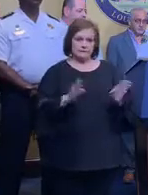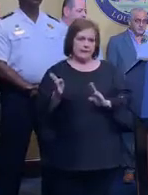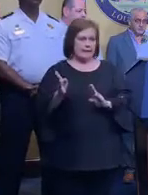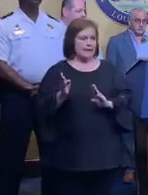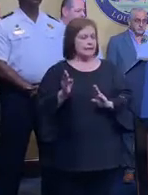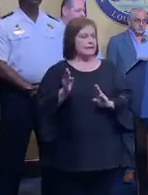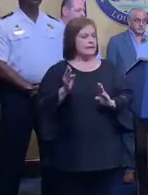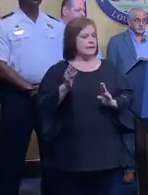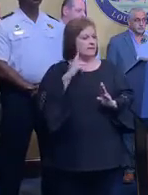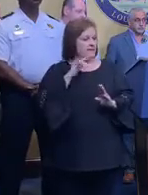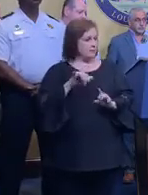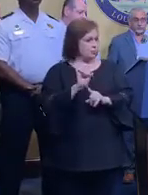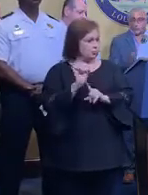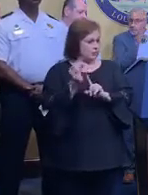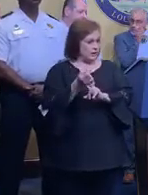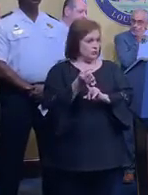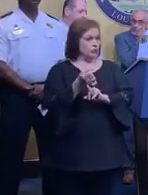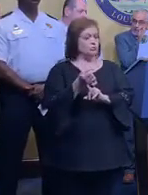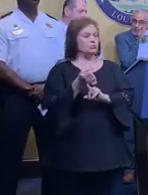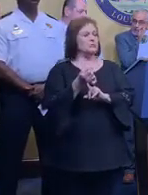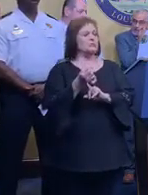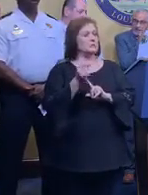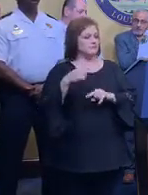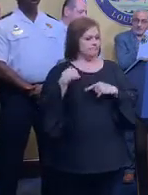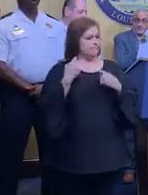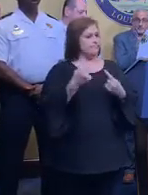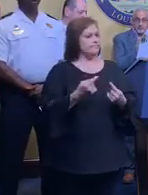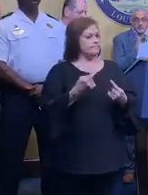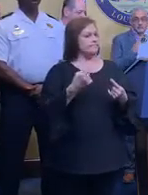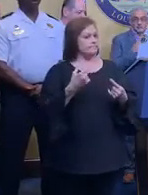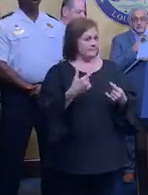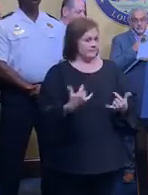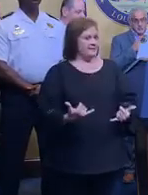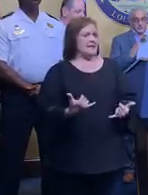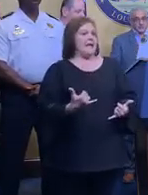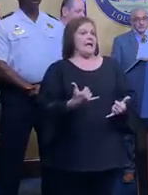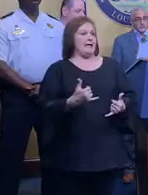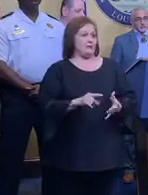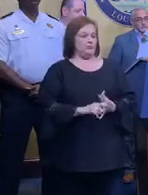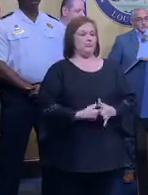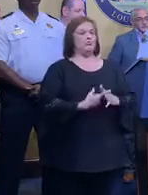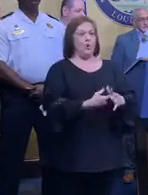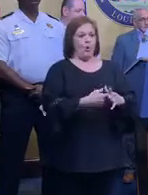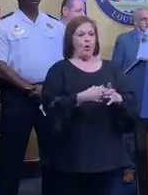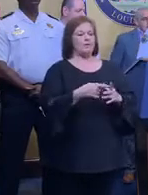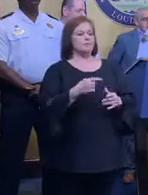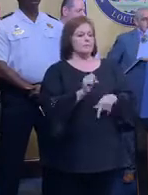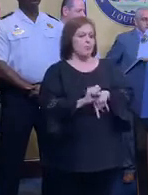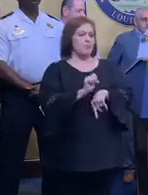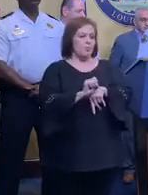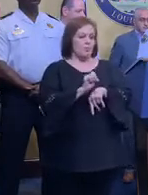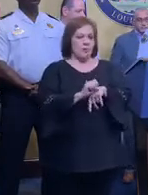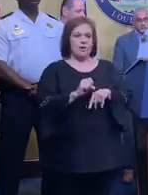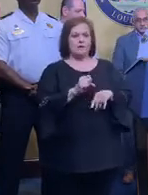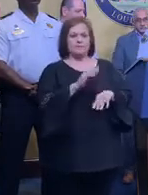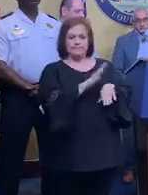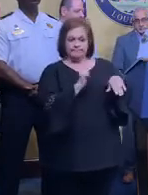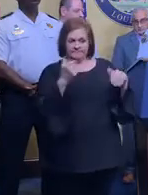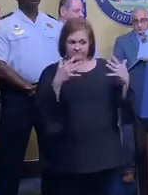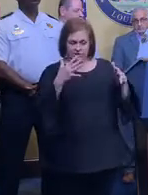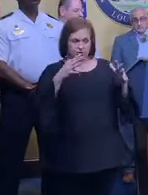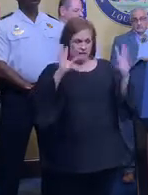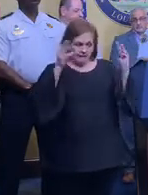respond to this incoming weather as we have done already today. We have additional rescue vehicles, ambulances,